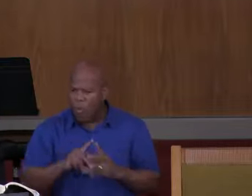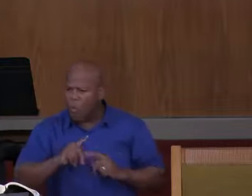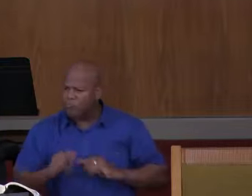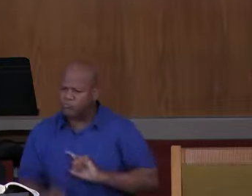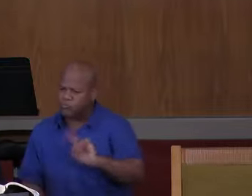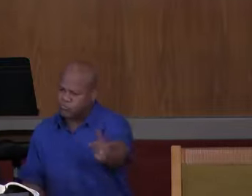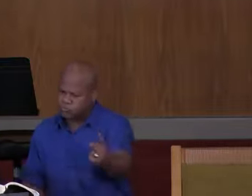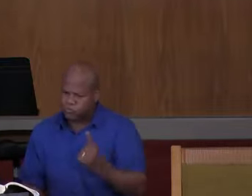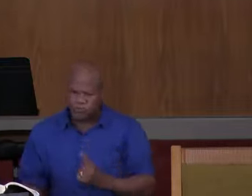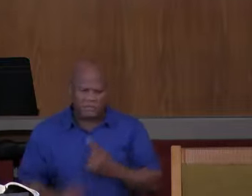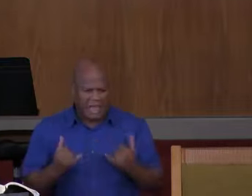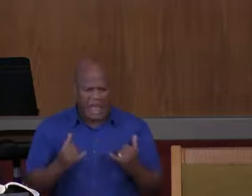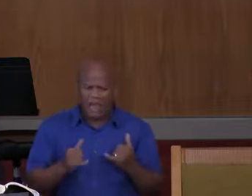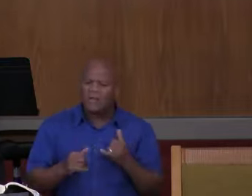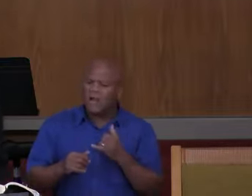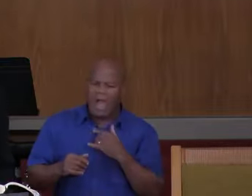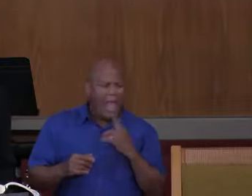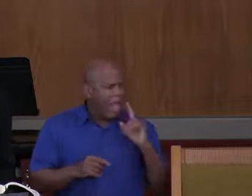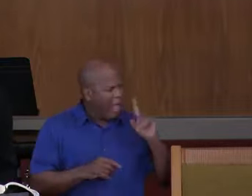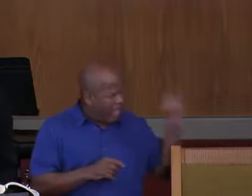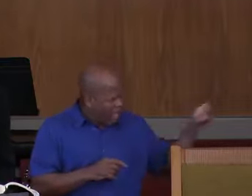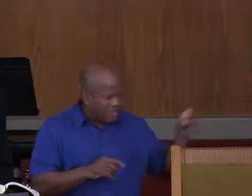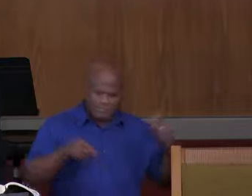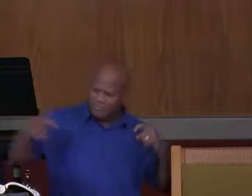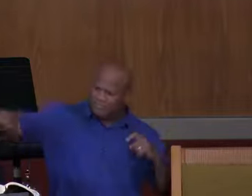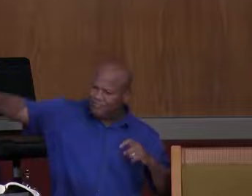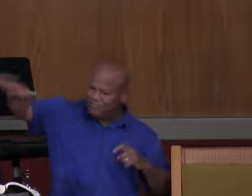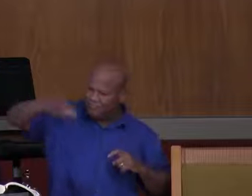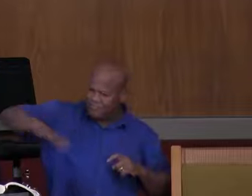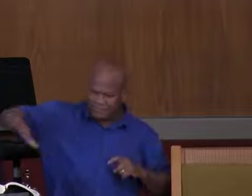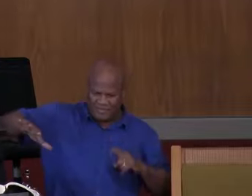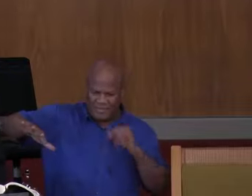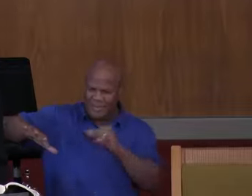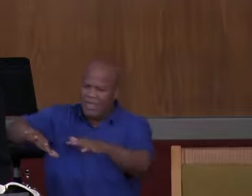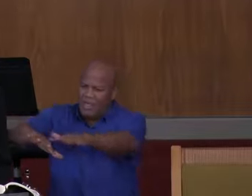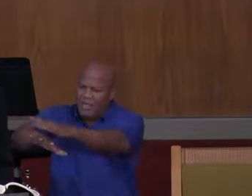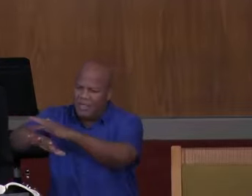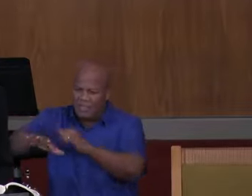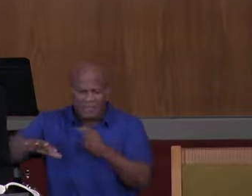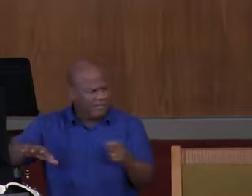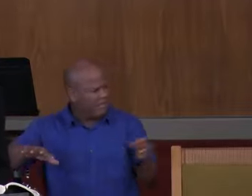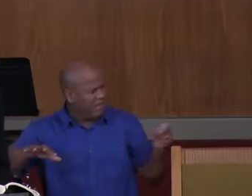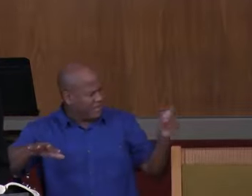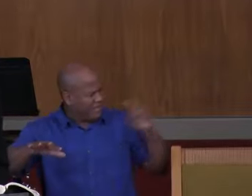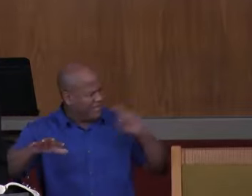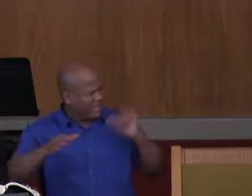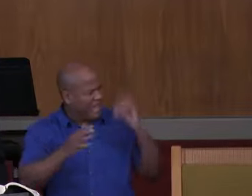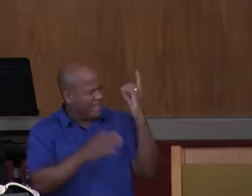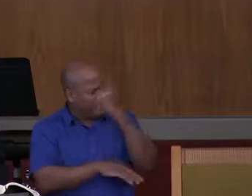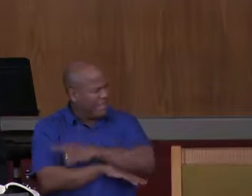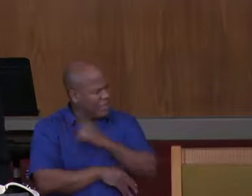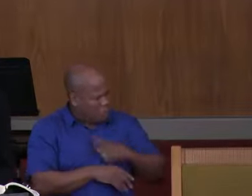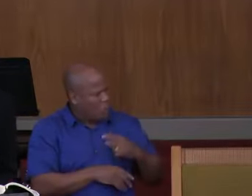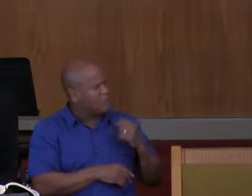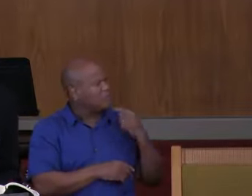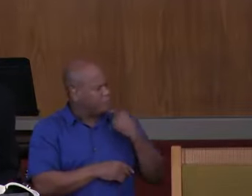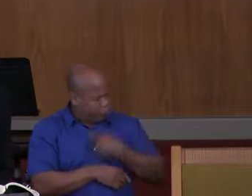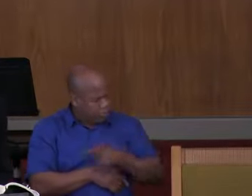So now give me this hill country which the Lord spoke on that day, for you heard it on that day how